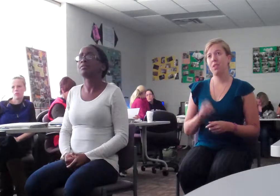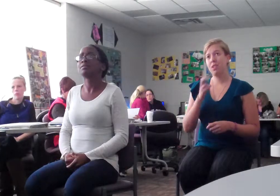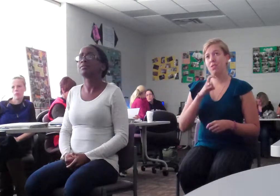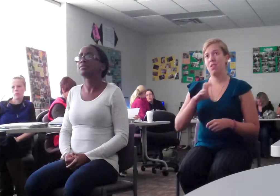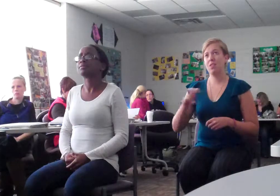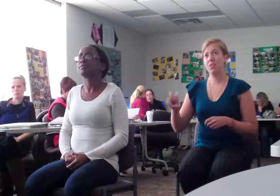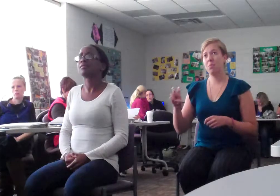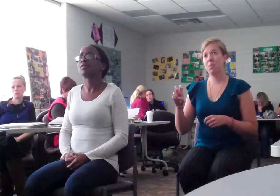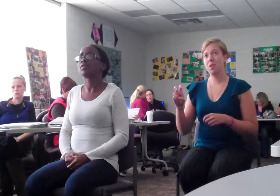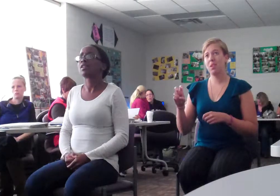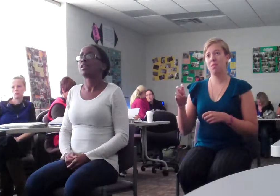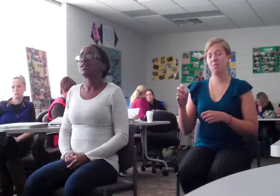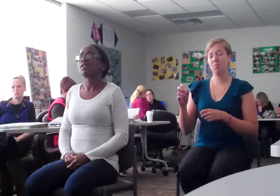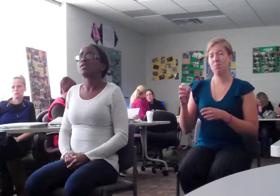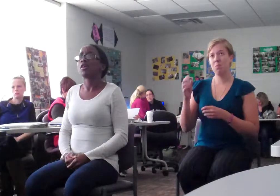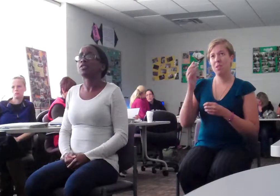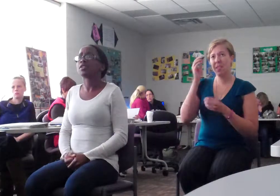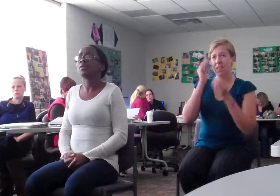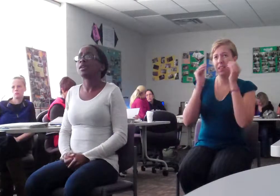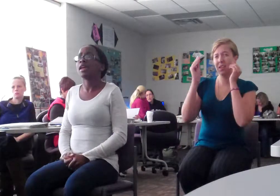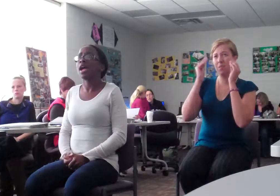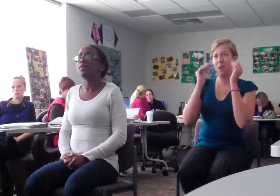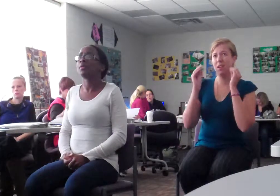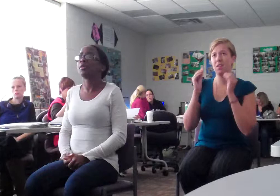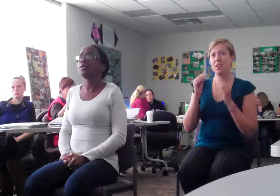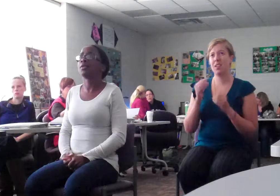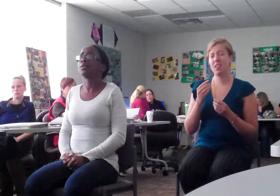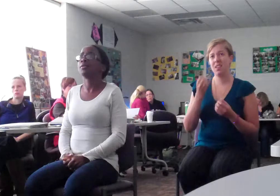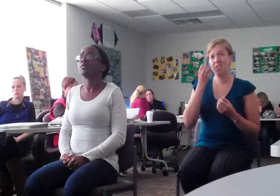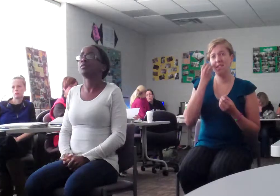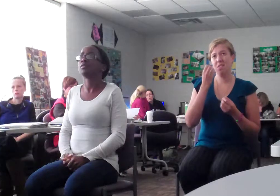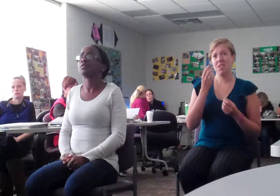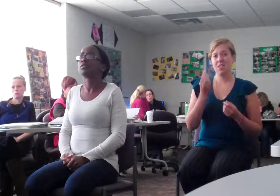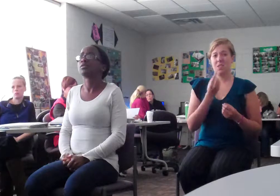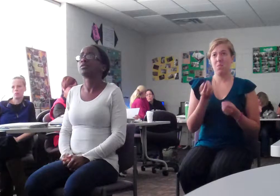it. You know, if someone died, what are we going to do?